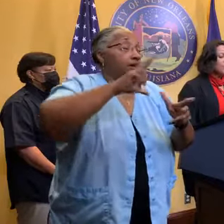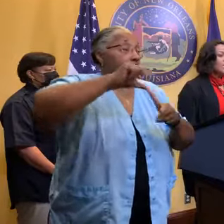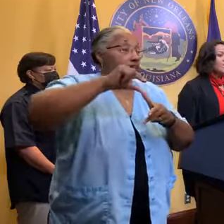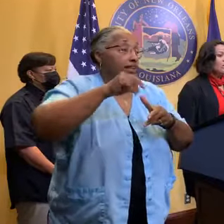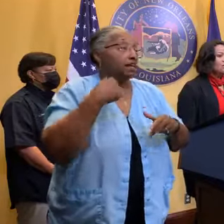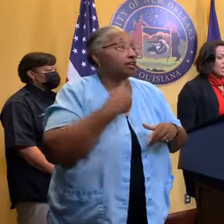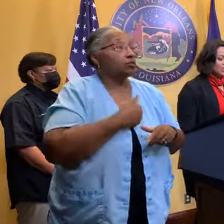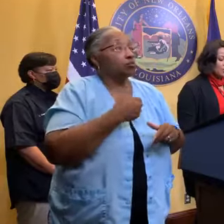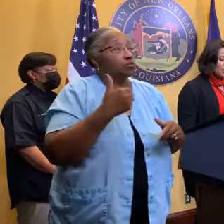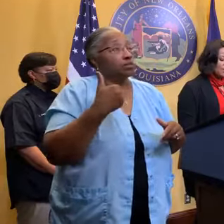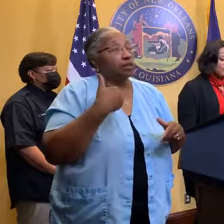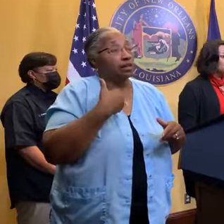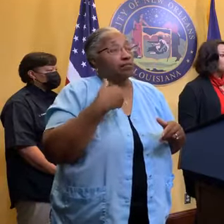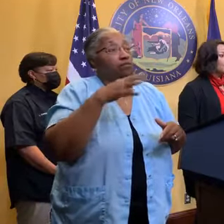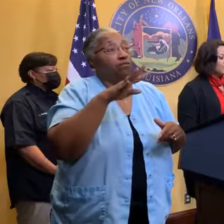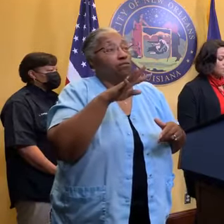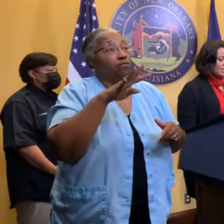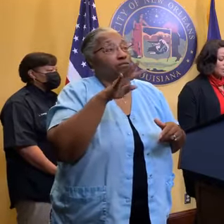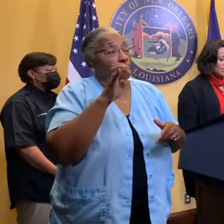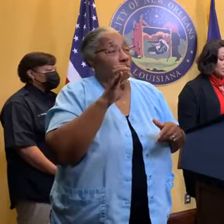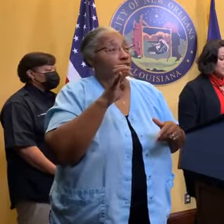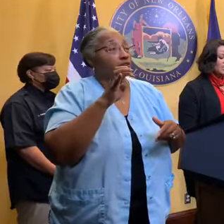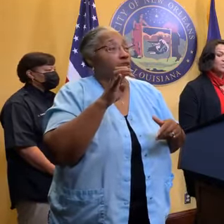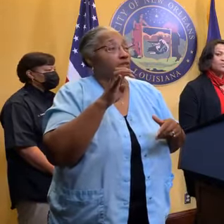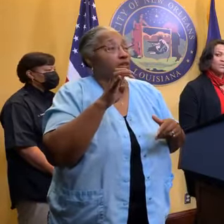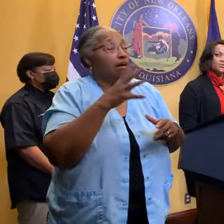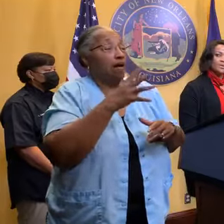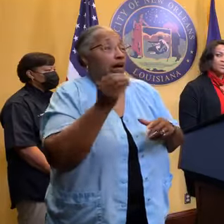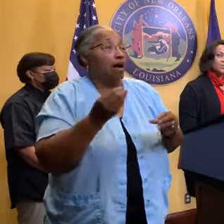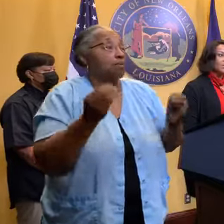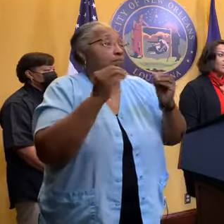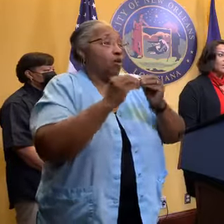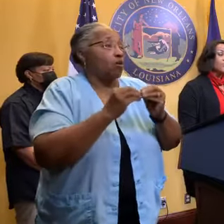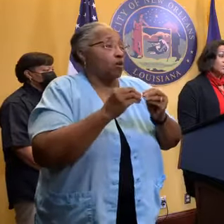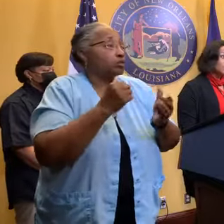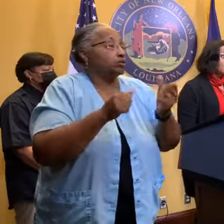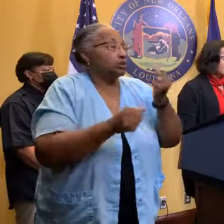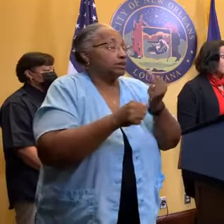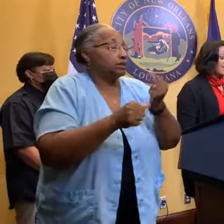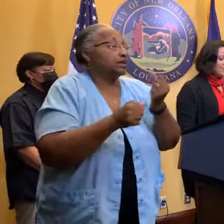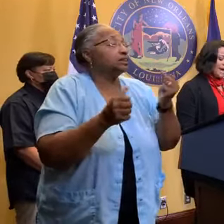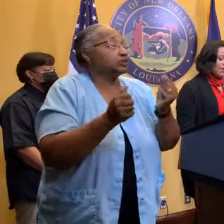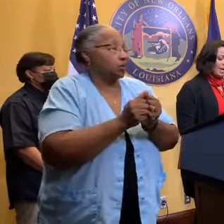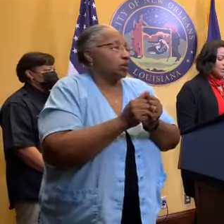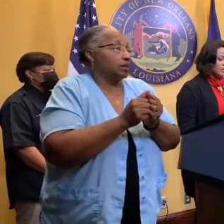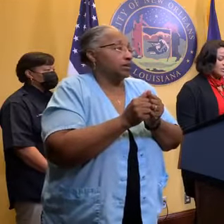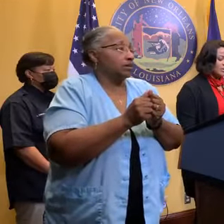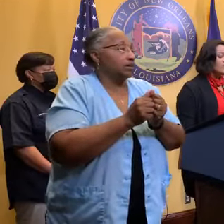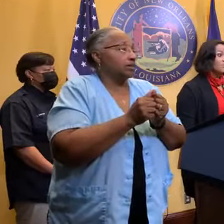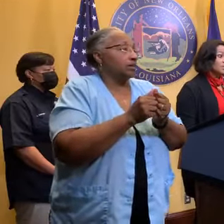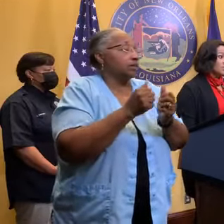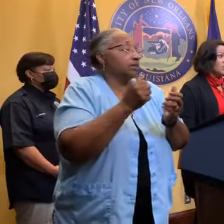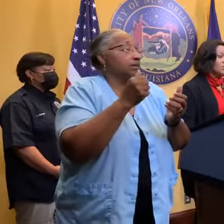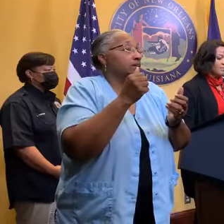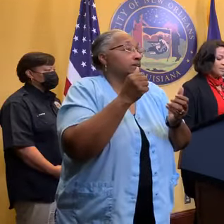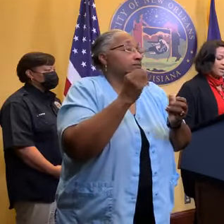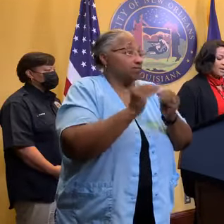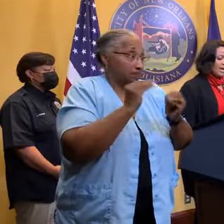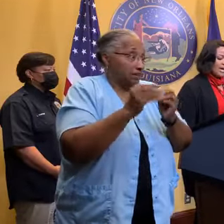to 4,800 and growing mutual aid resources to assist with restoration. We do anticipate power outages from this